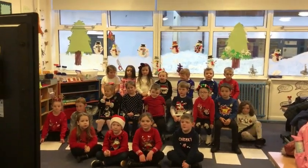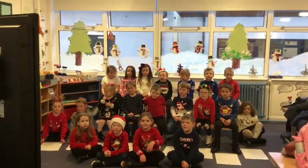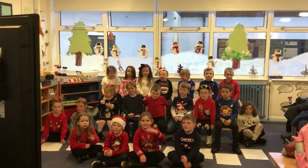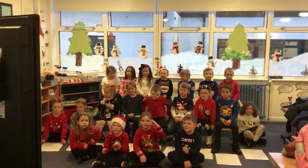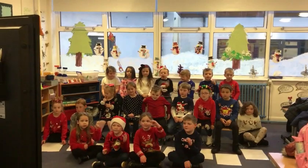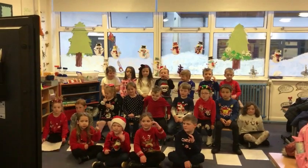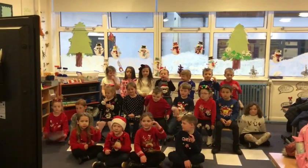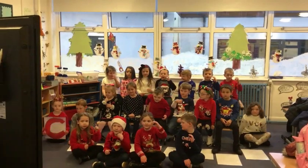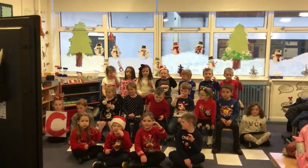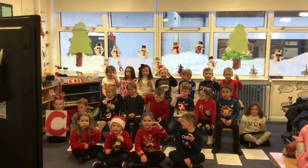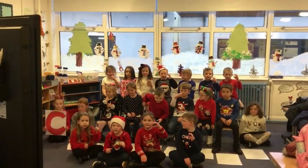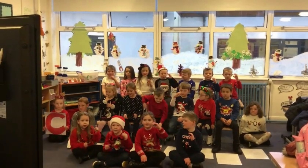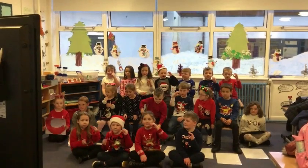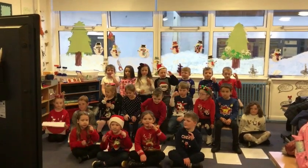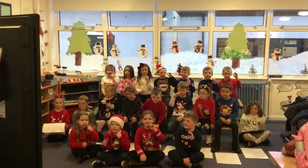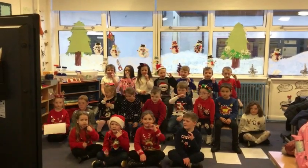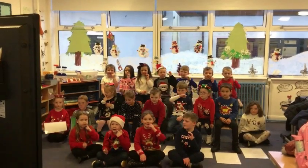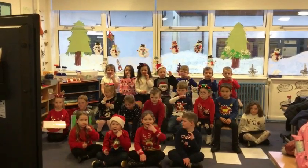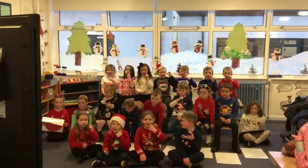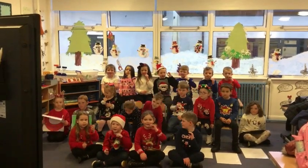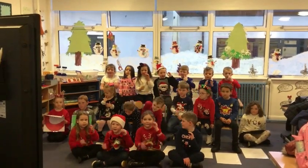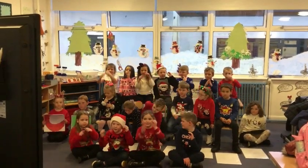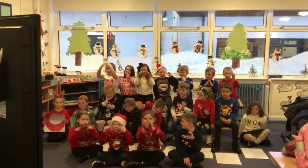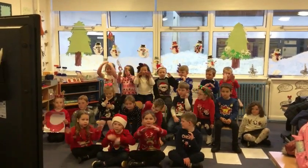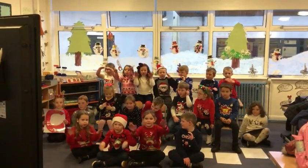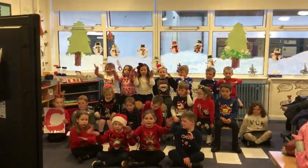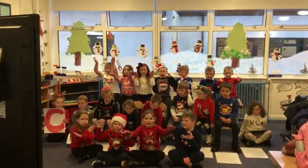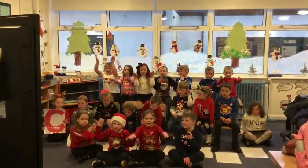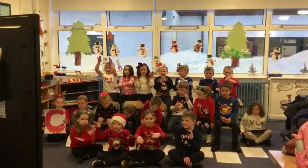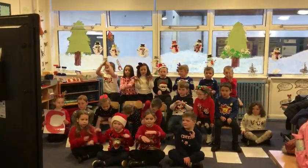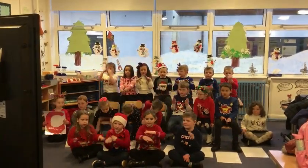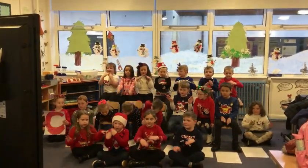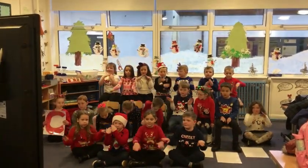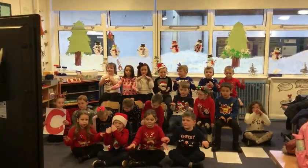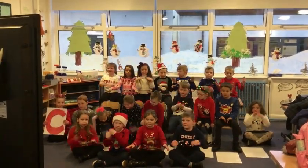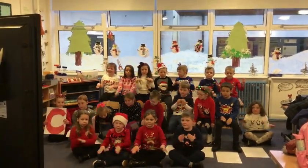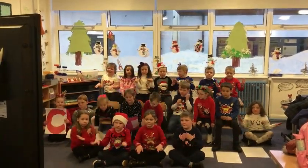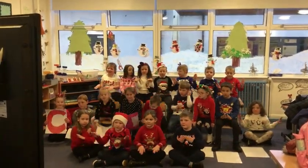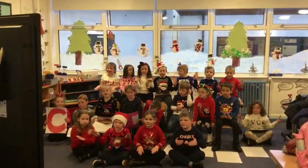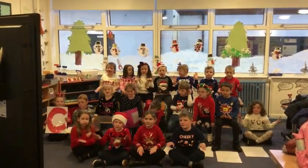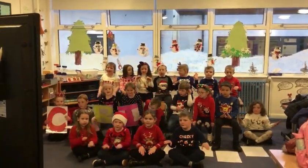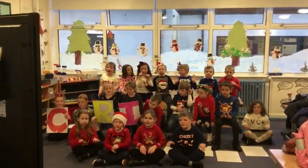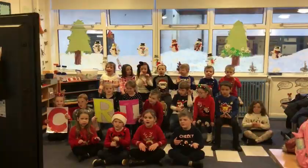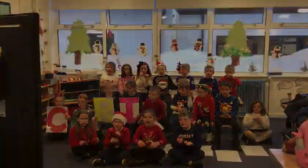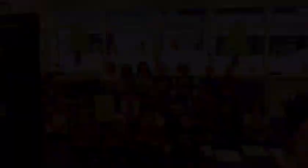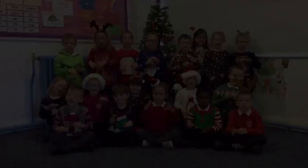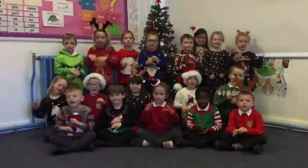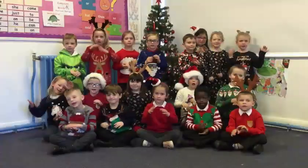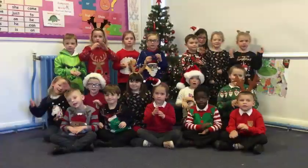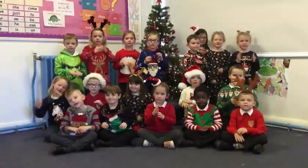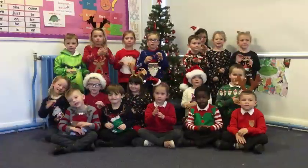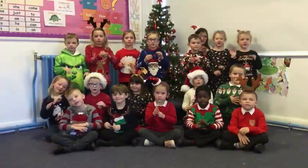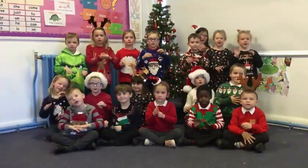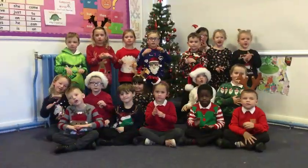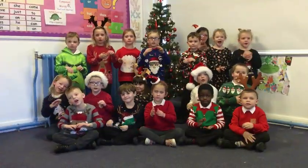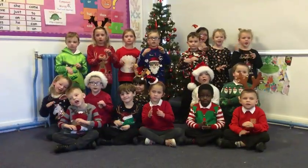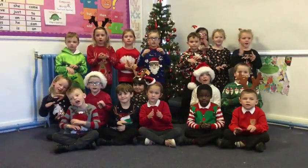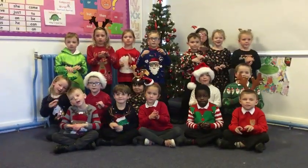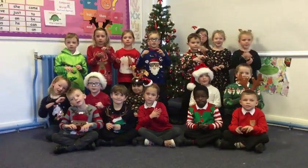C is for the candy trend around the Christmas tree. H is for the